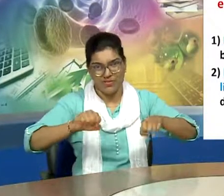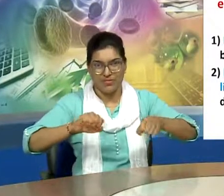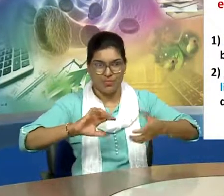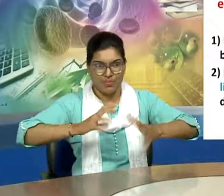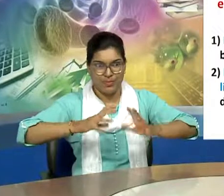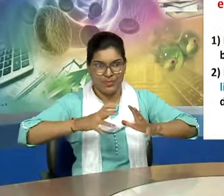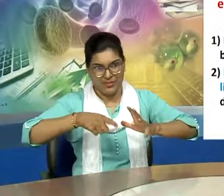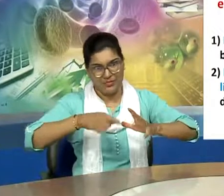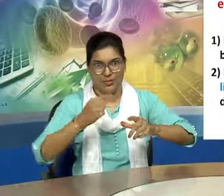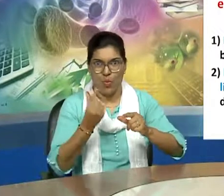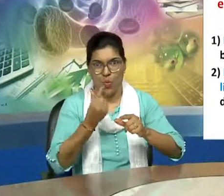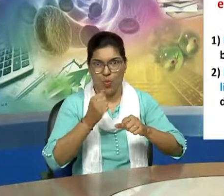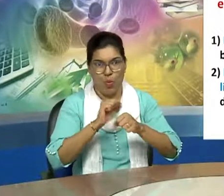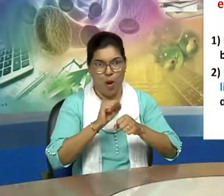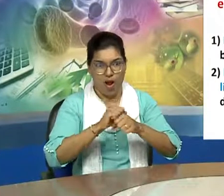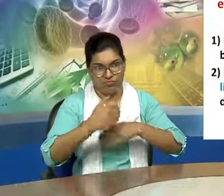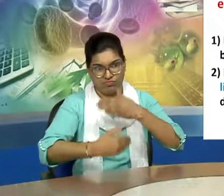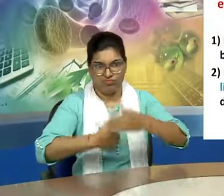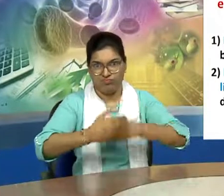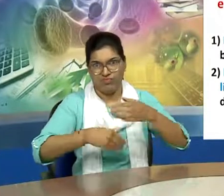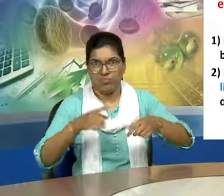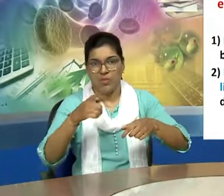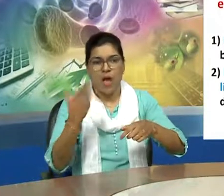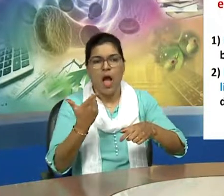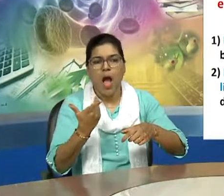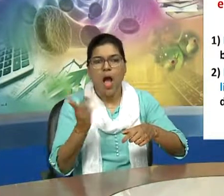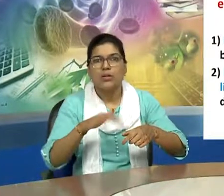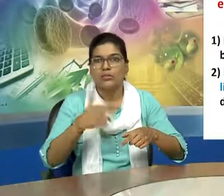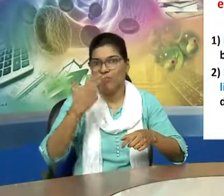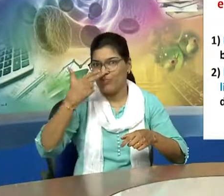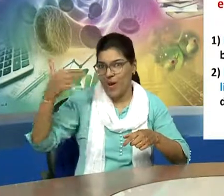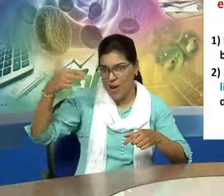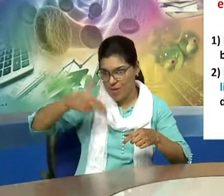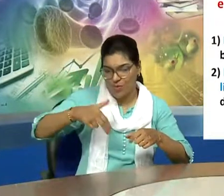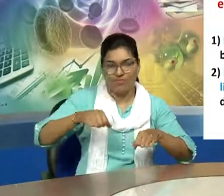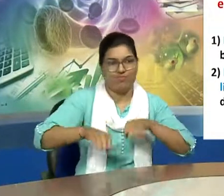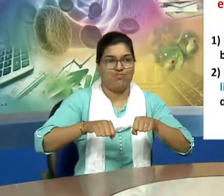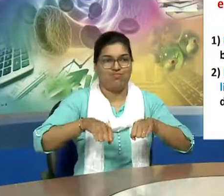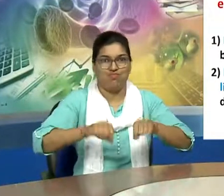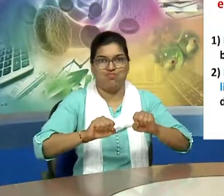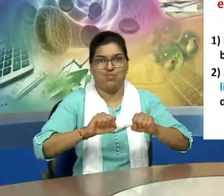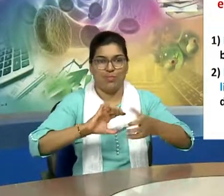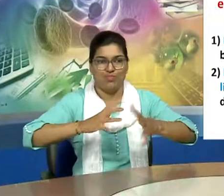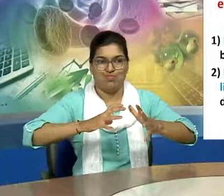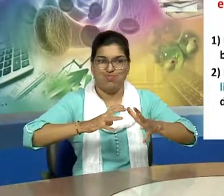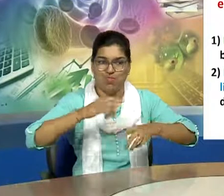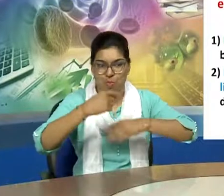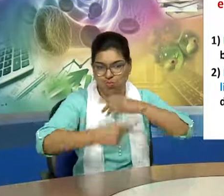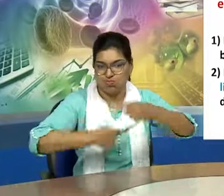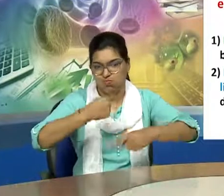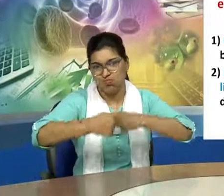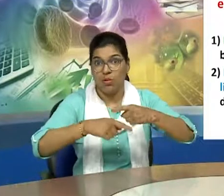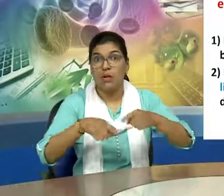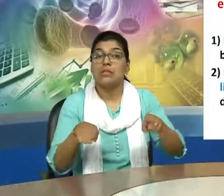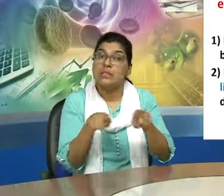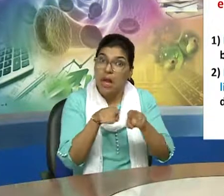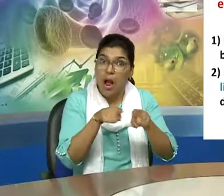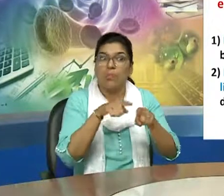which leads to environmental degradation. Let me explain you the meaning of toxic gases and